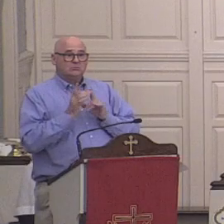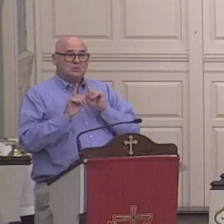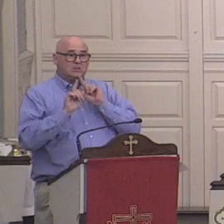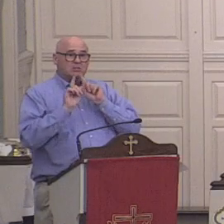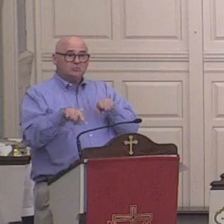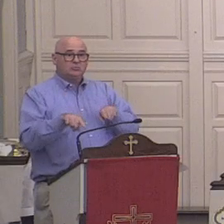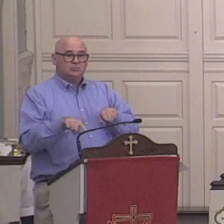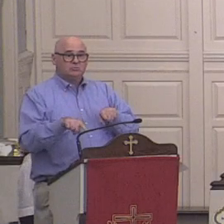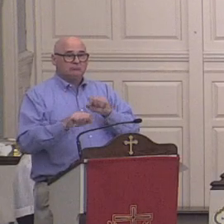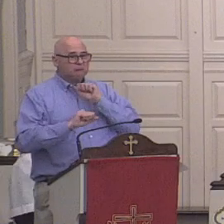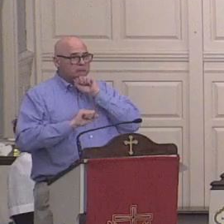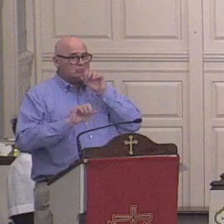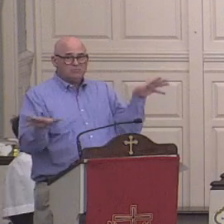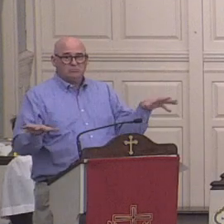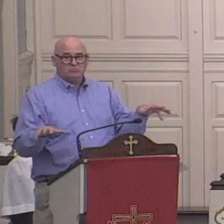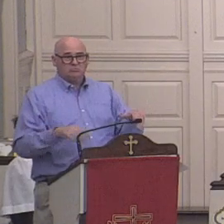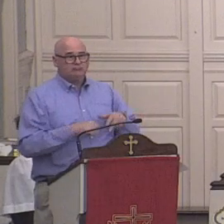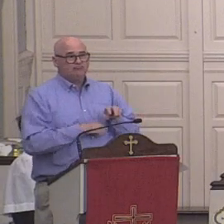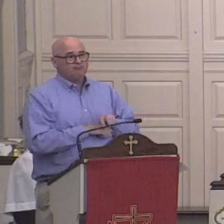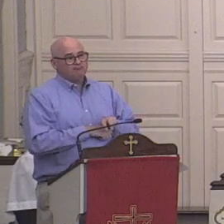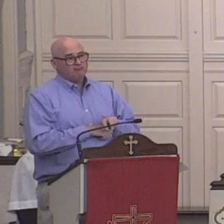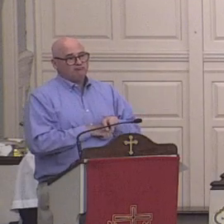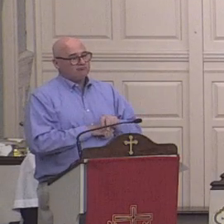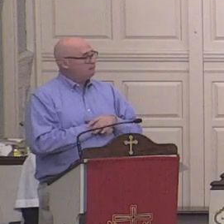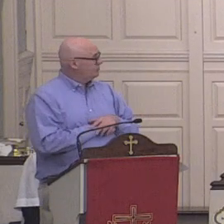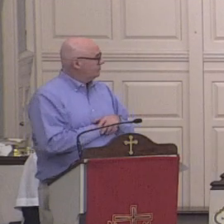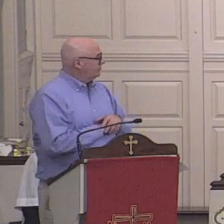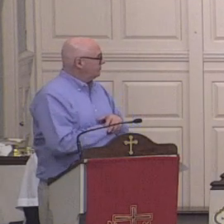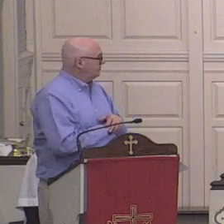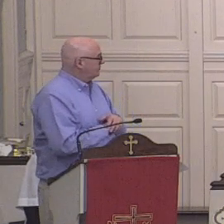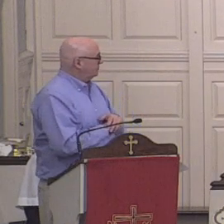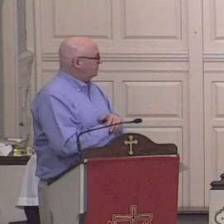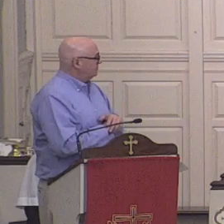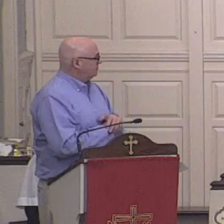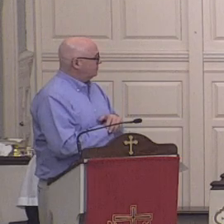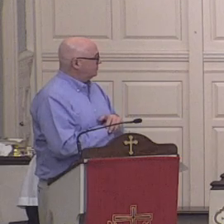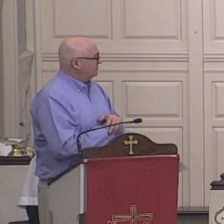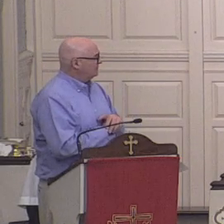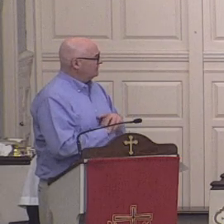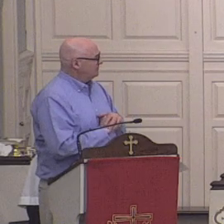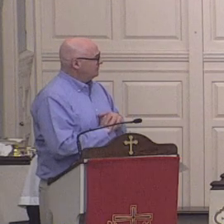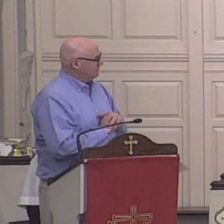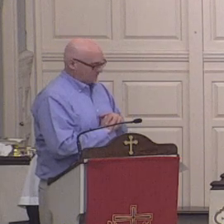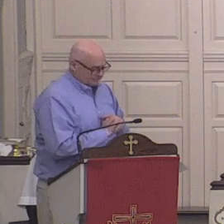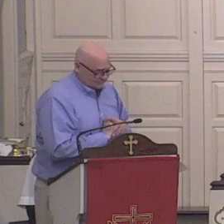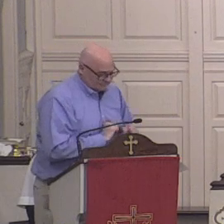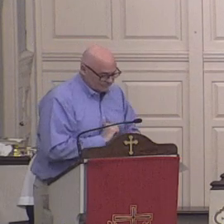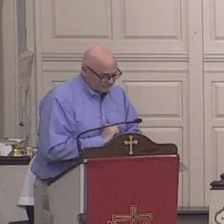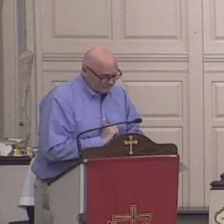Jesus gave him no further answer, so that Pilate was amazed.